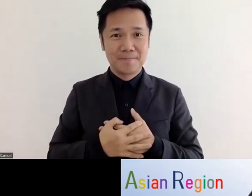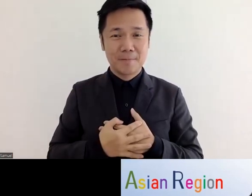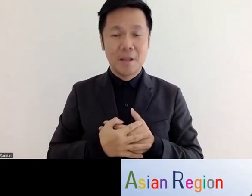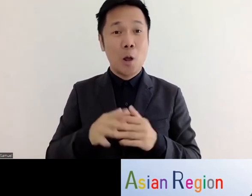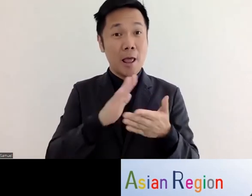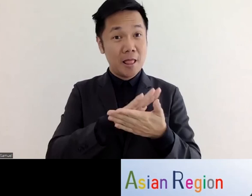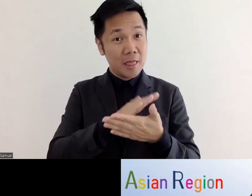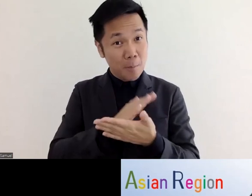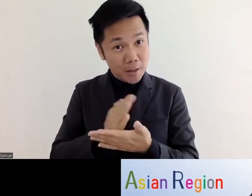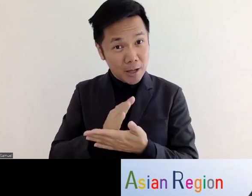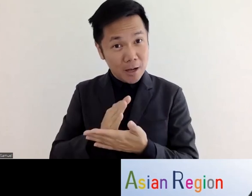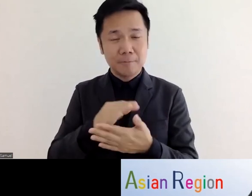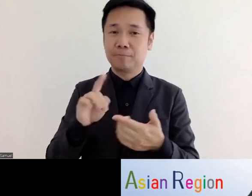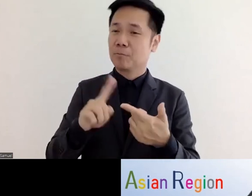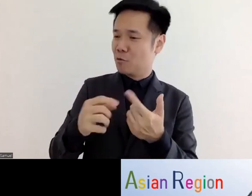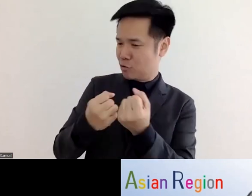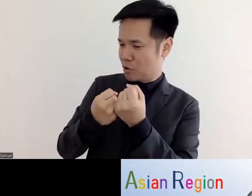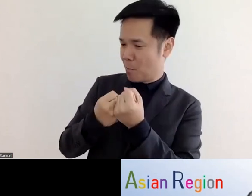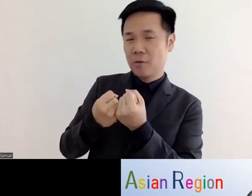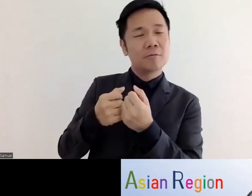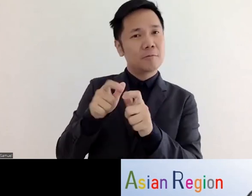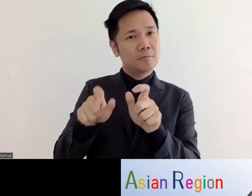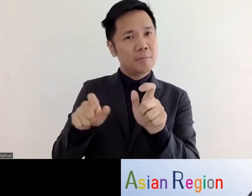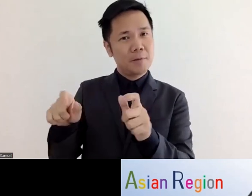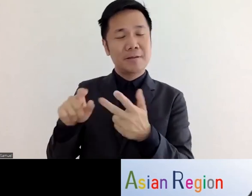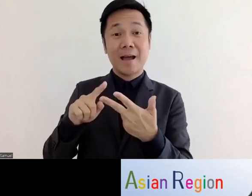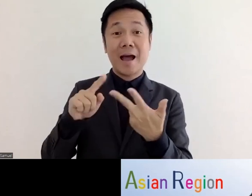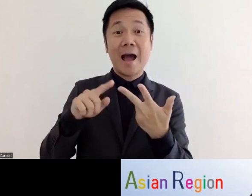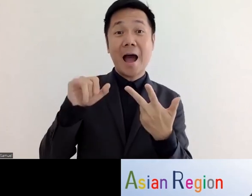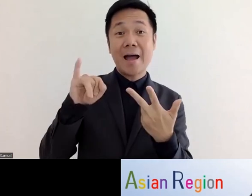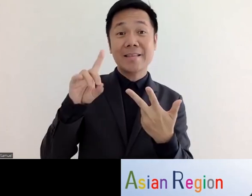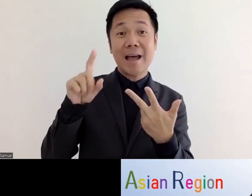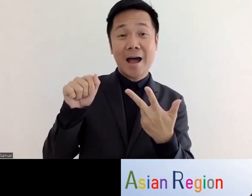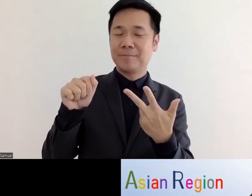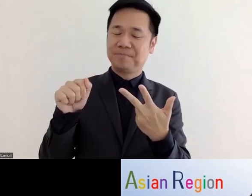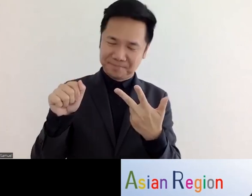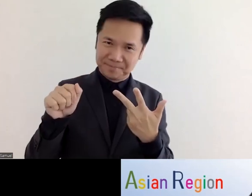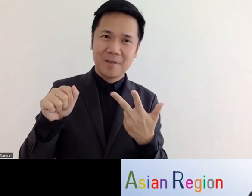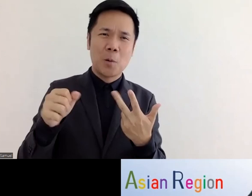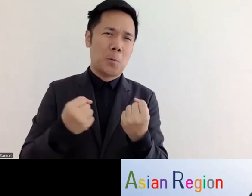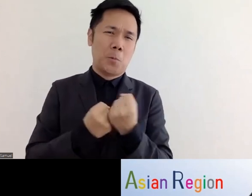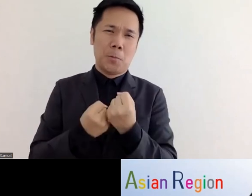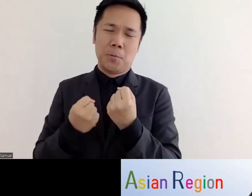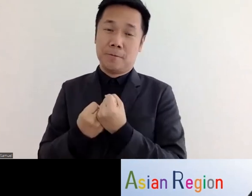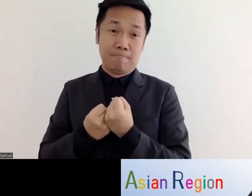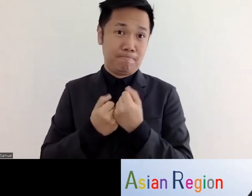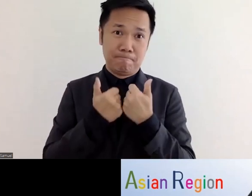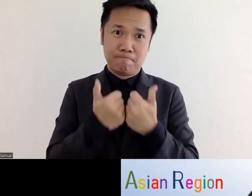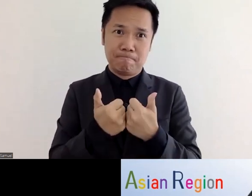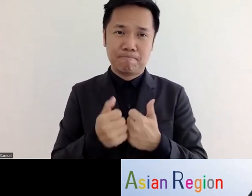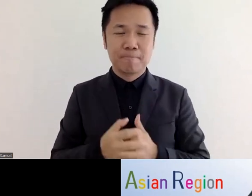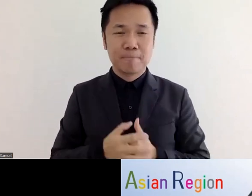interpreters. Thanks all the support person. Thank you IDA team at the back end who have been supporting us.